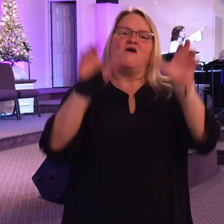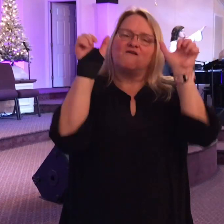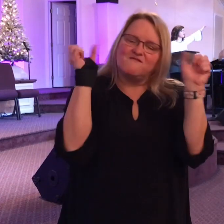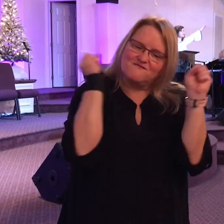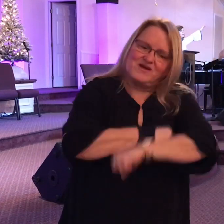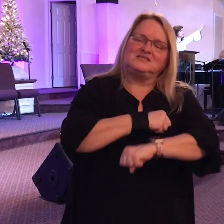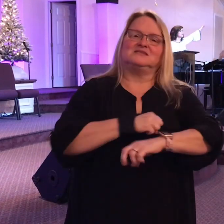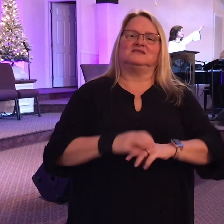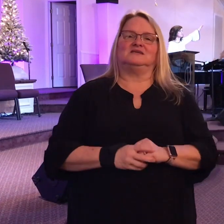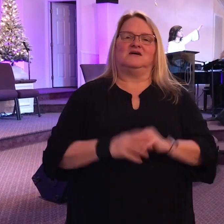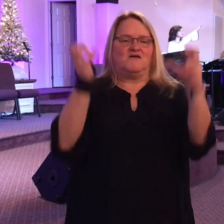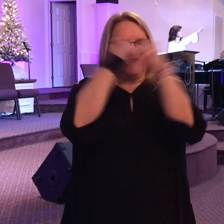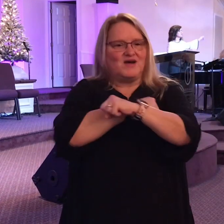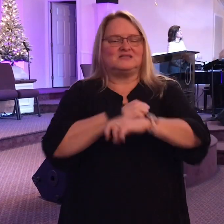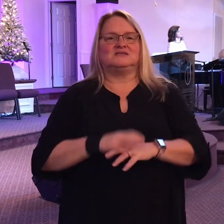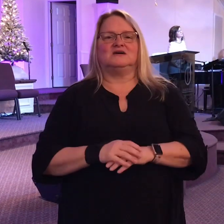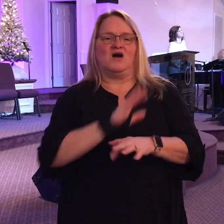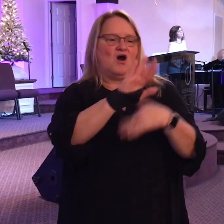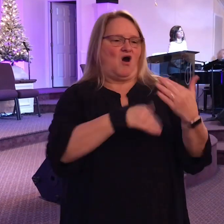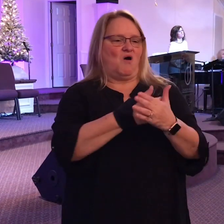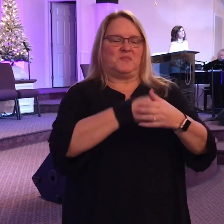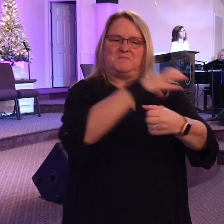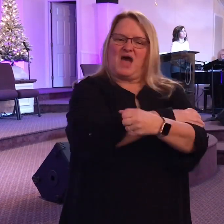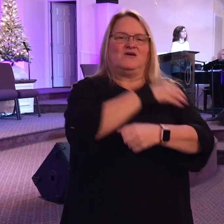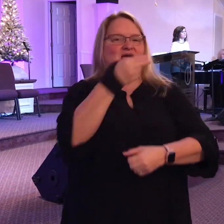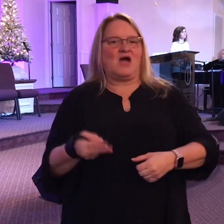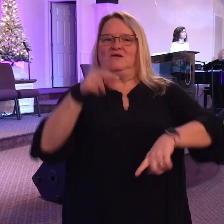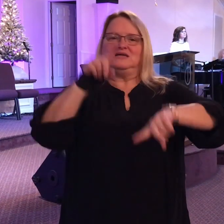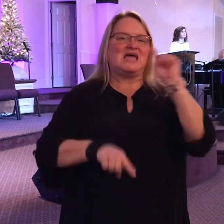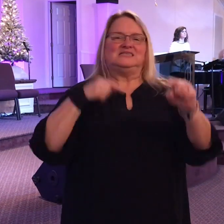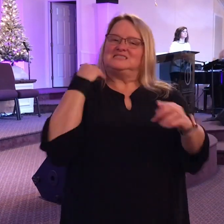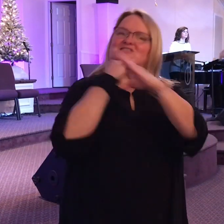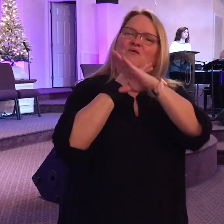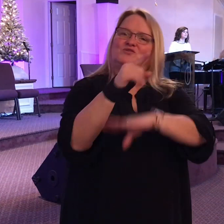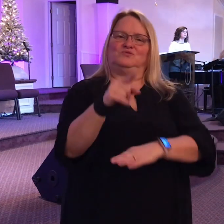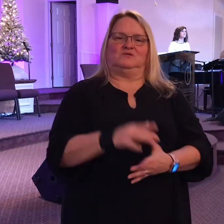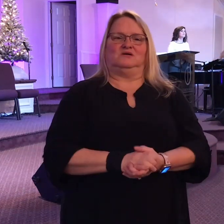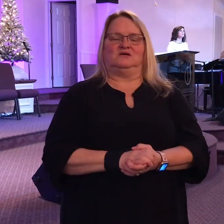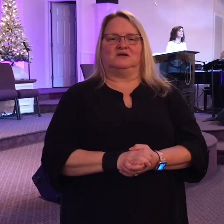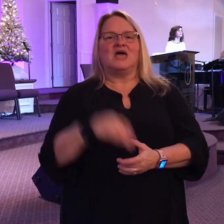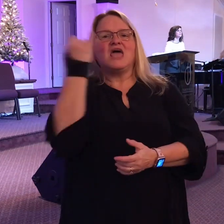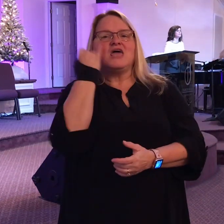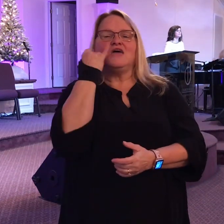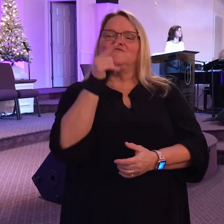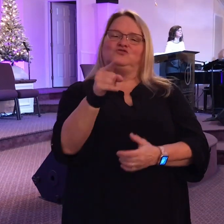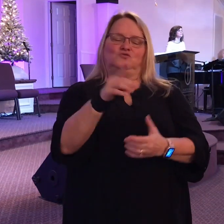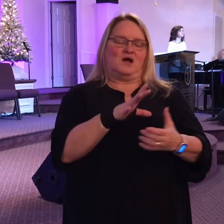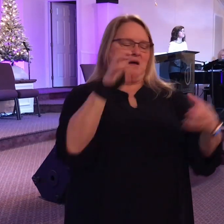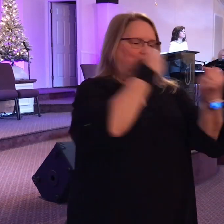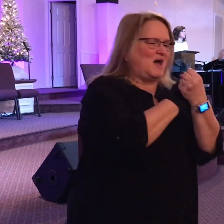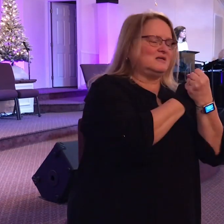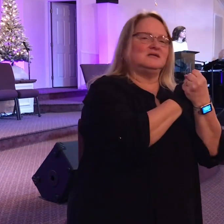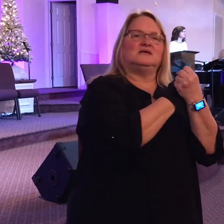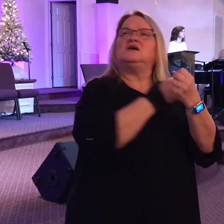Fight. Fight. All the power in hell can't keep you out, because if you bind it, it's bound. If you loose it, it's loose.